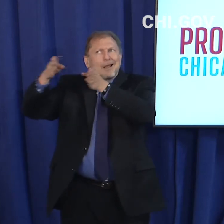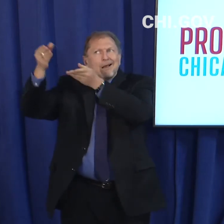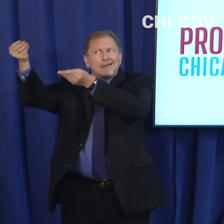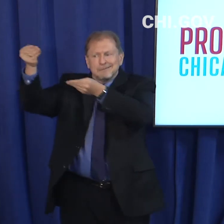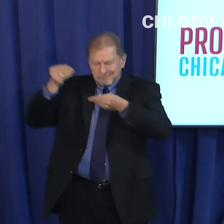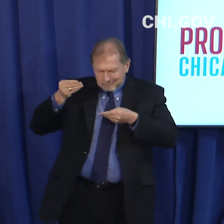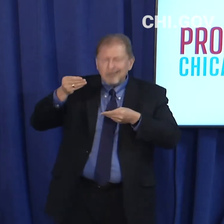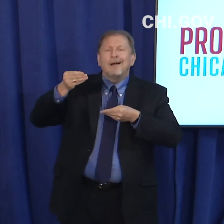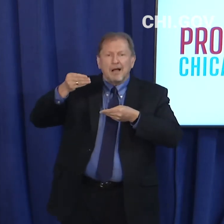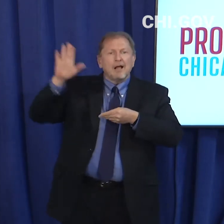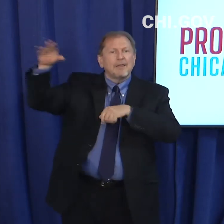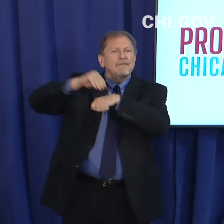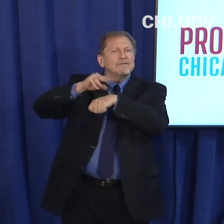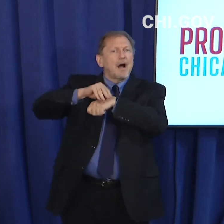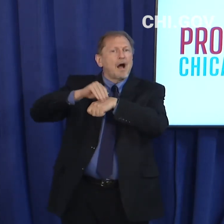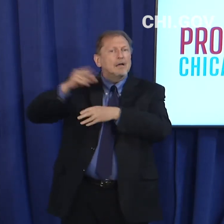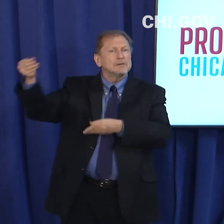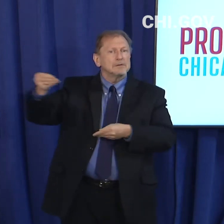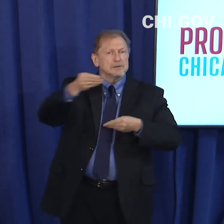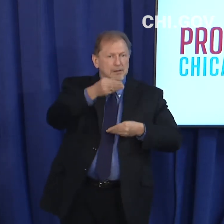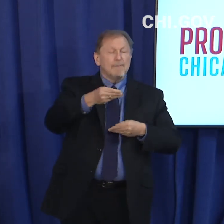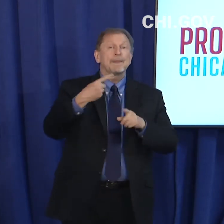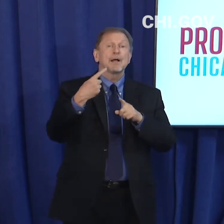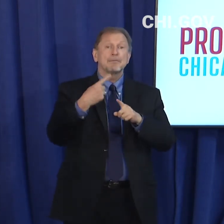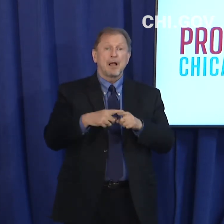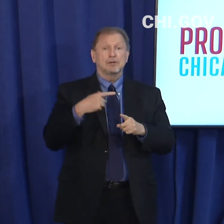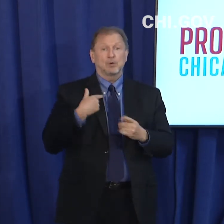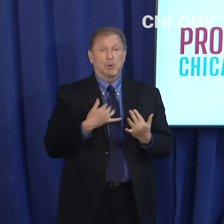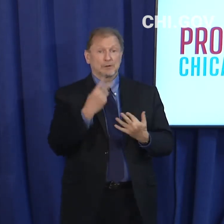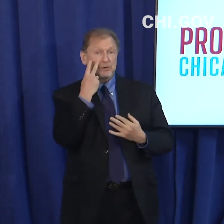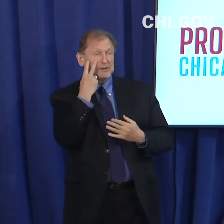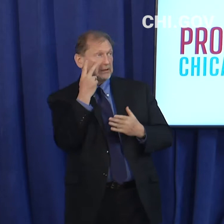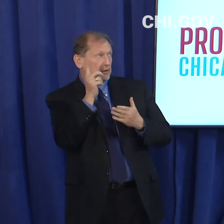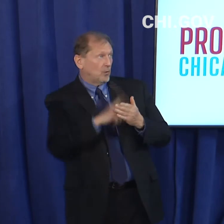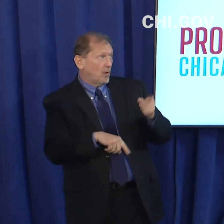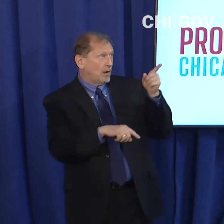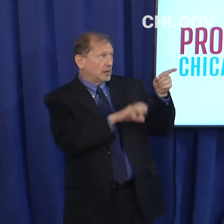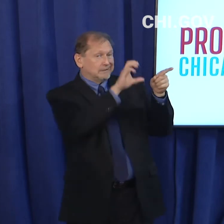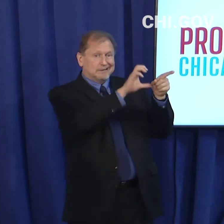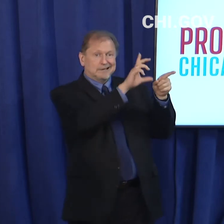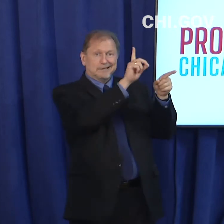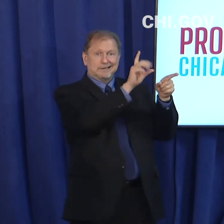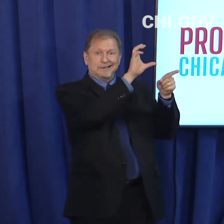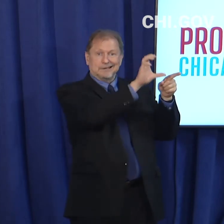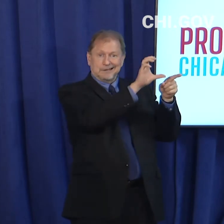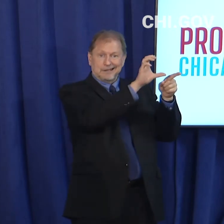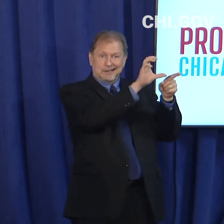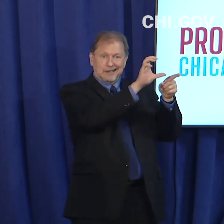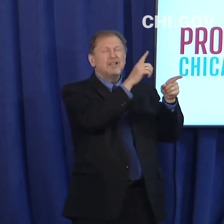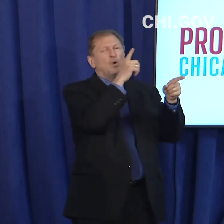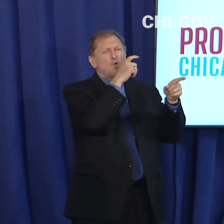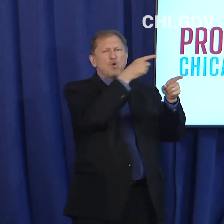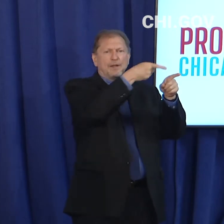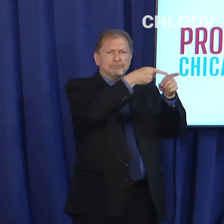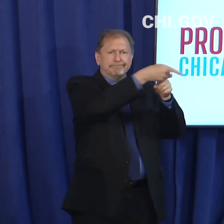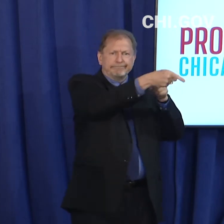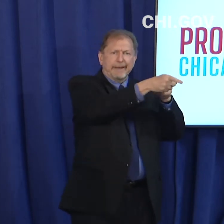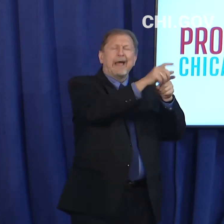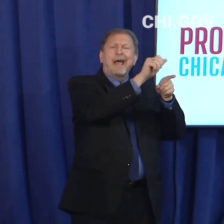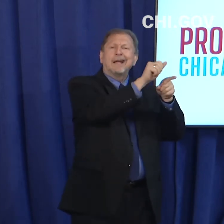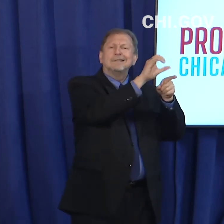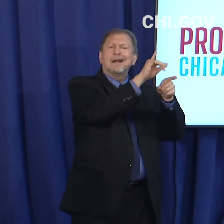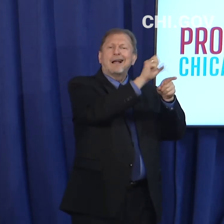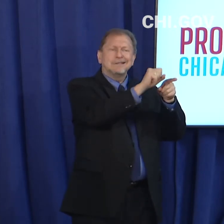for the recommendations of the Advisory Committee on Immunization Practices, or ACIP, as mentioned by Dr. Arwady.